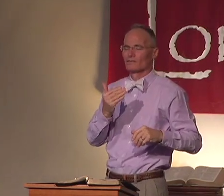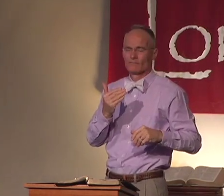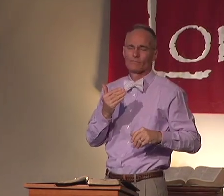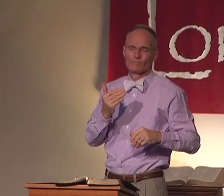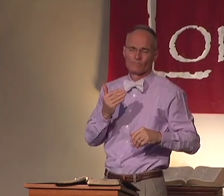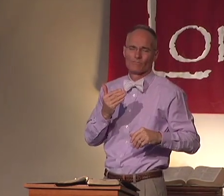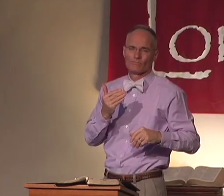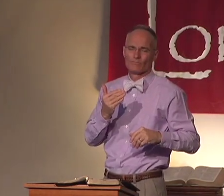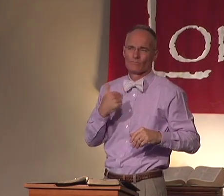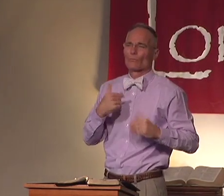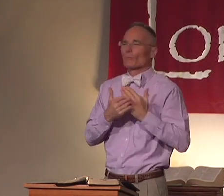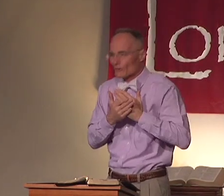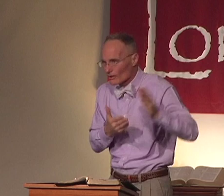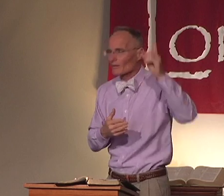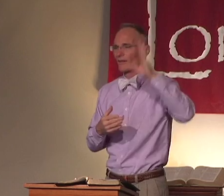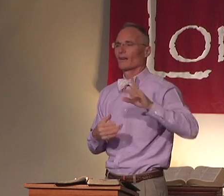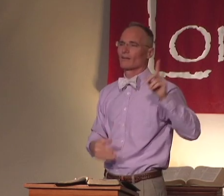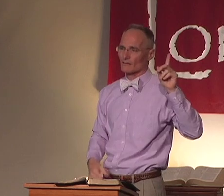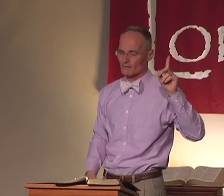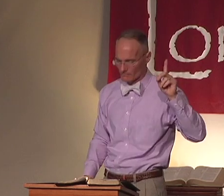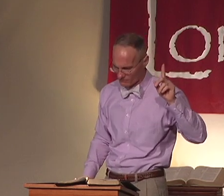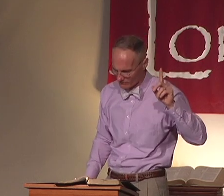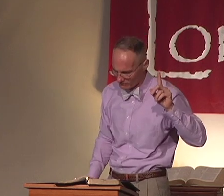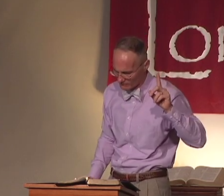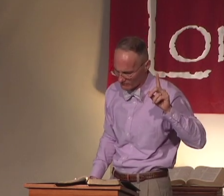goodness. We reject God.